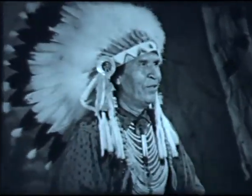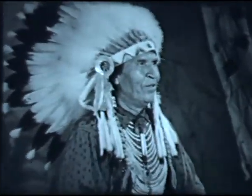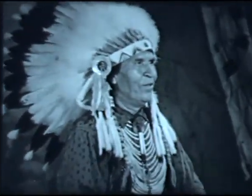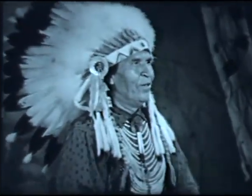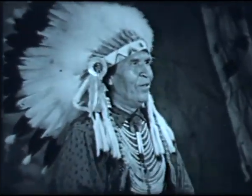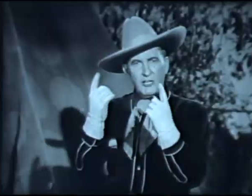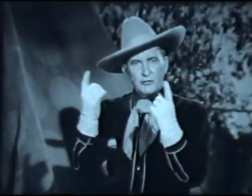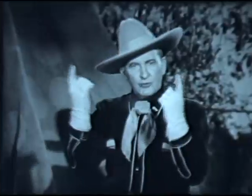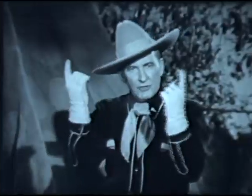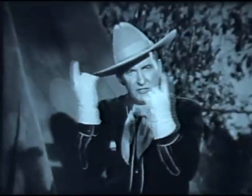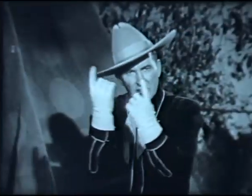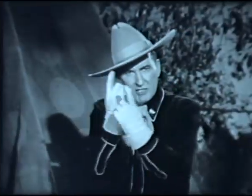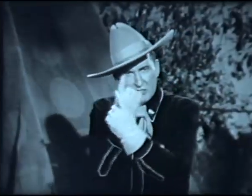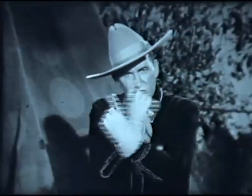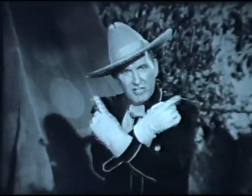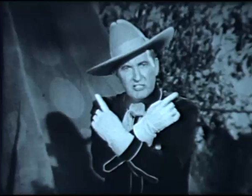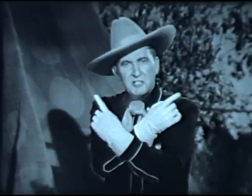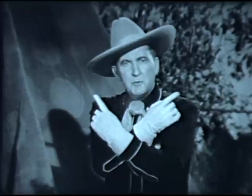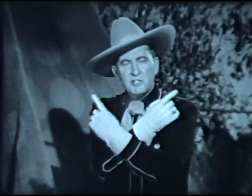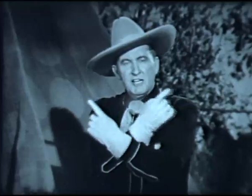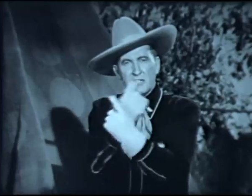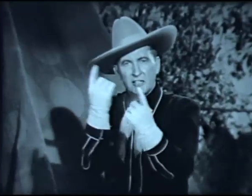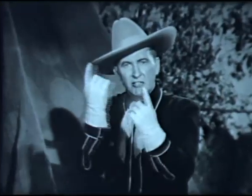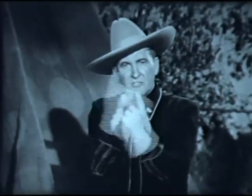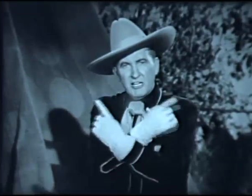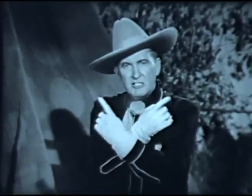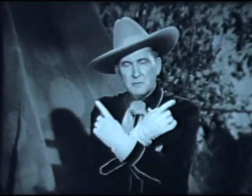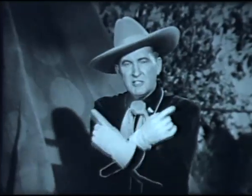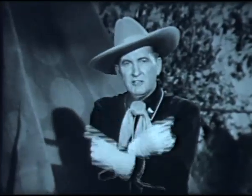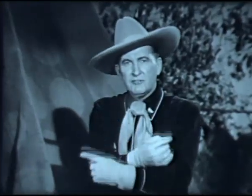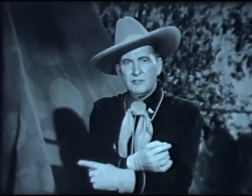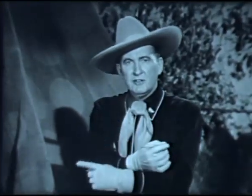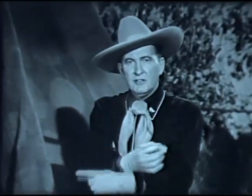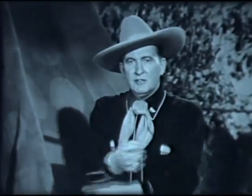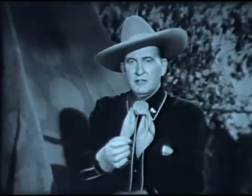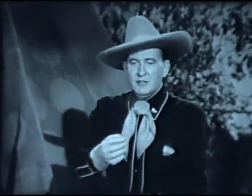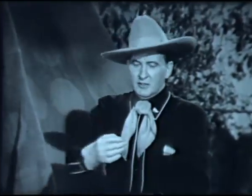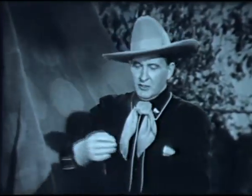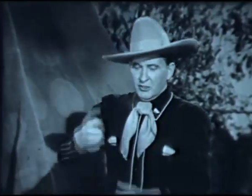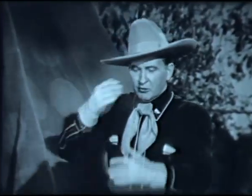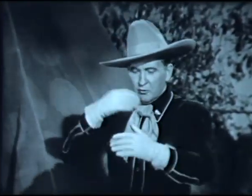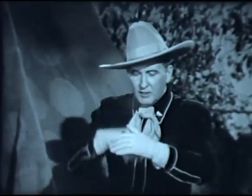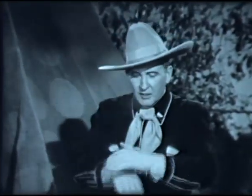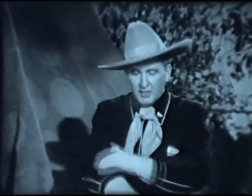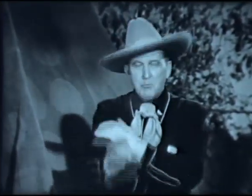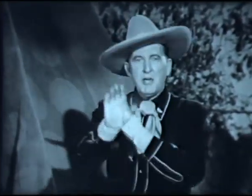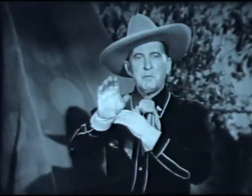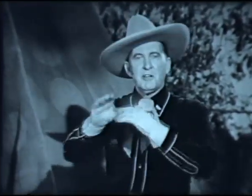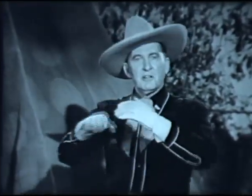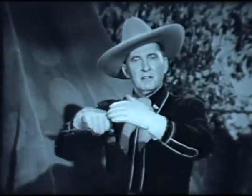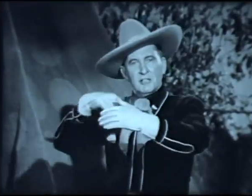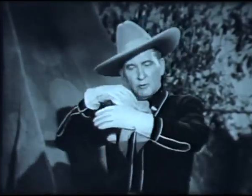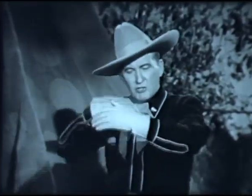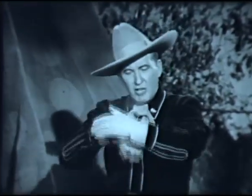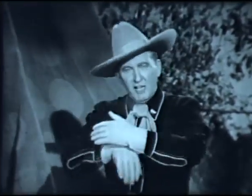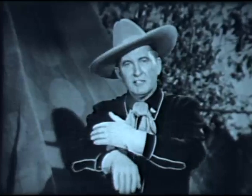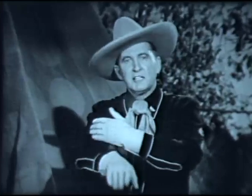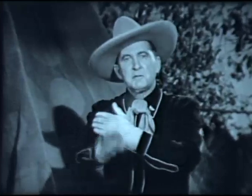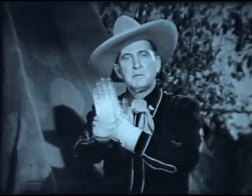To exchange, you see, just exchanged his personality. He changed himself into a baby, into a child that had been